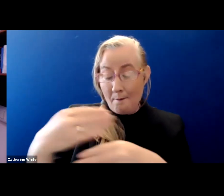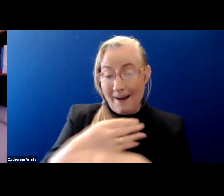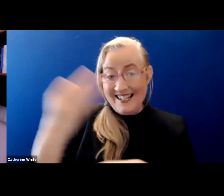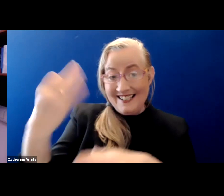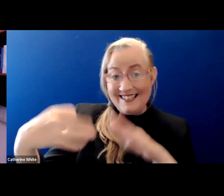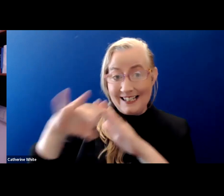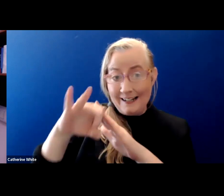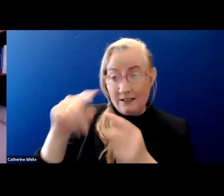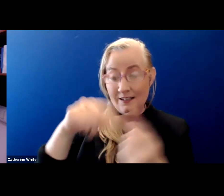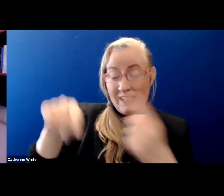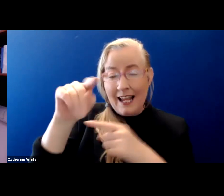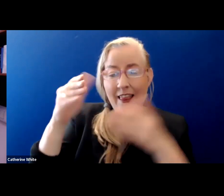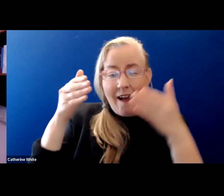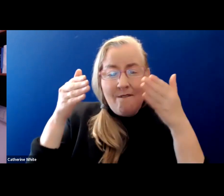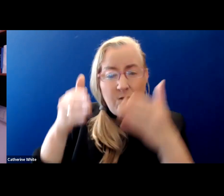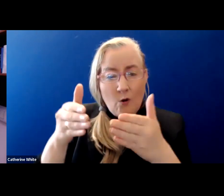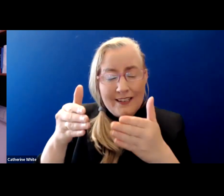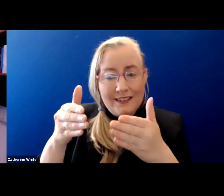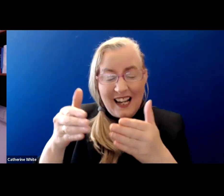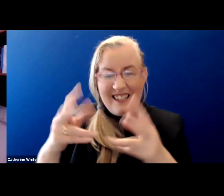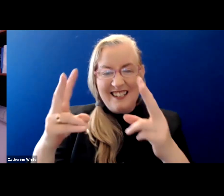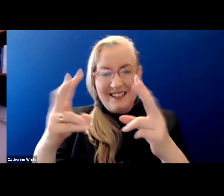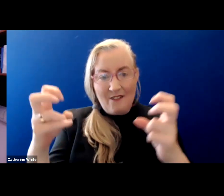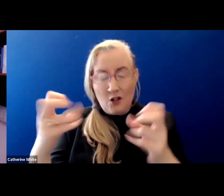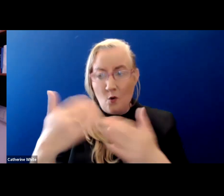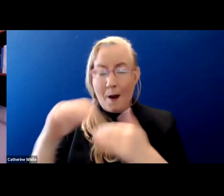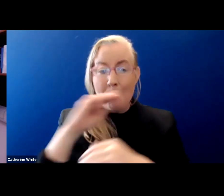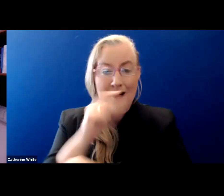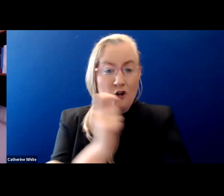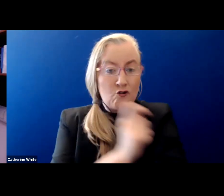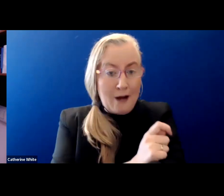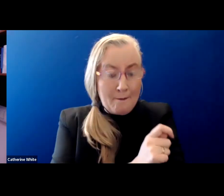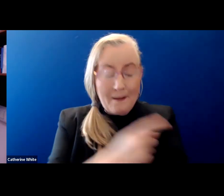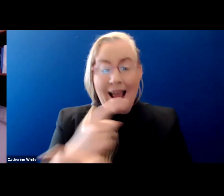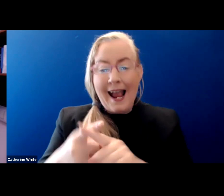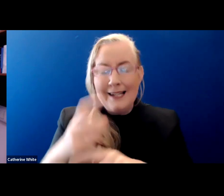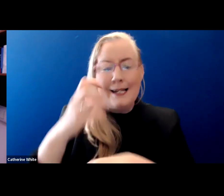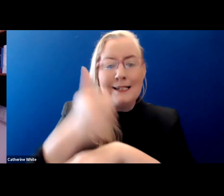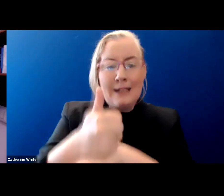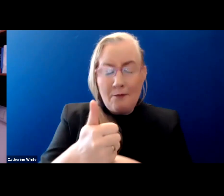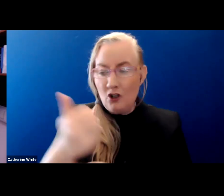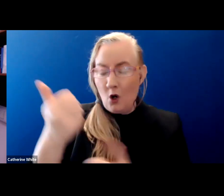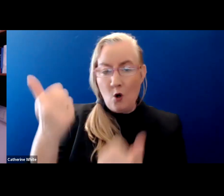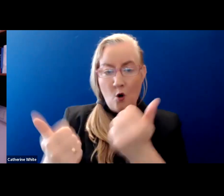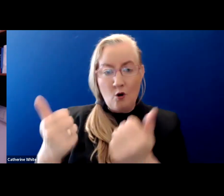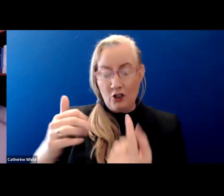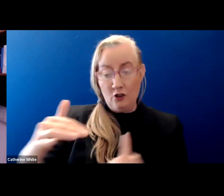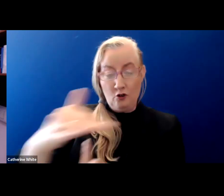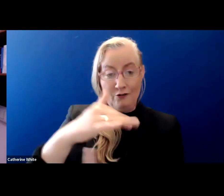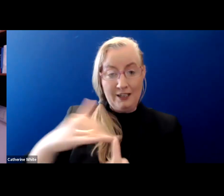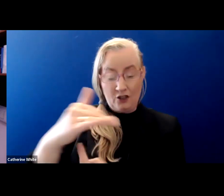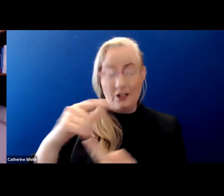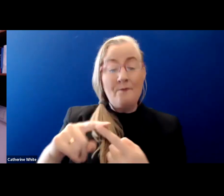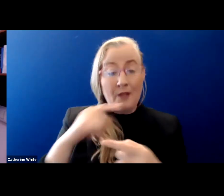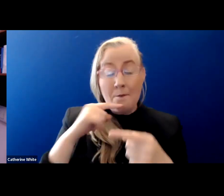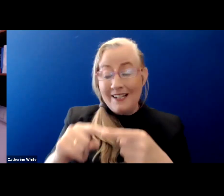were focused instead on the definition of the crime and establishing the court's jurisdiction. In contrast,